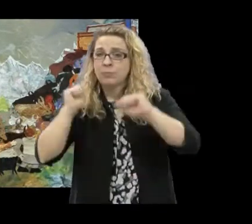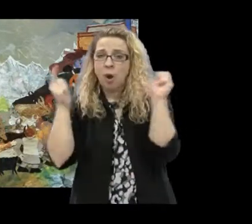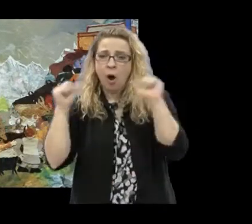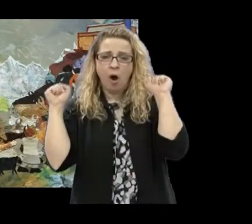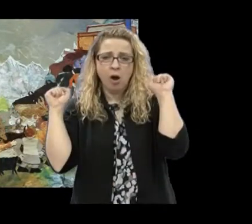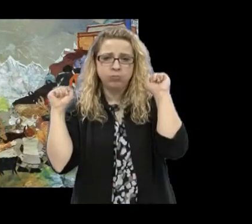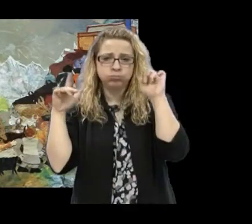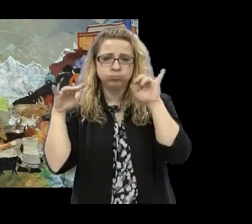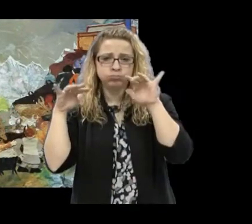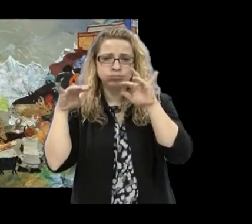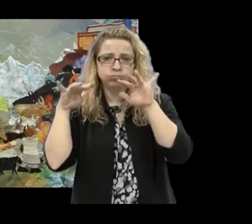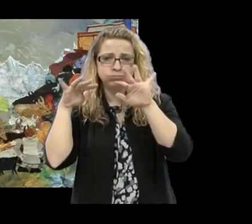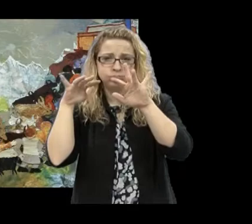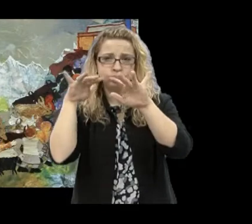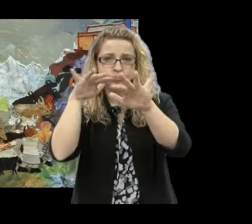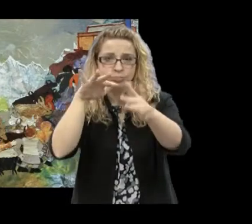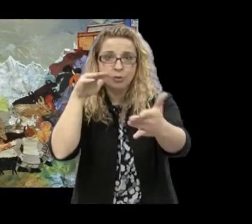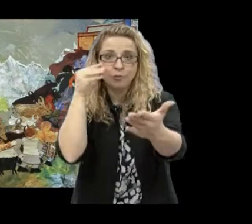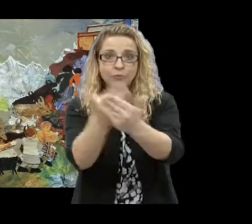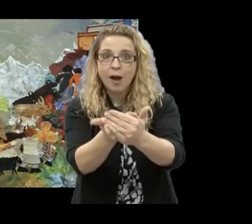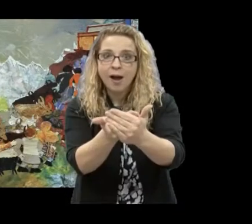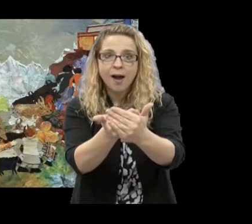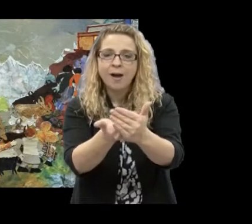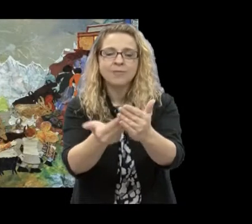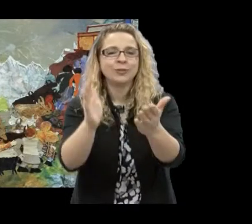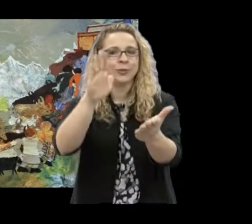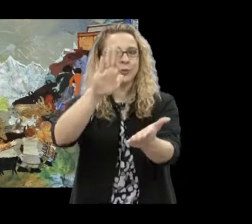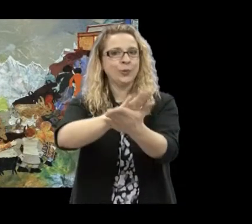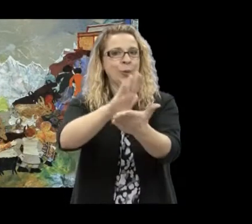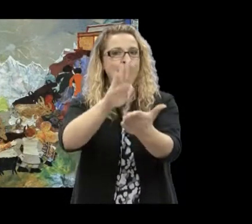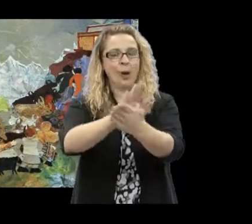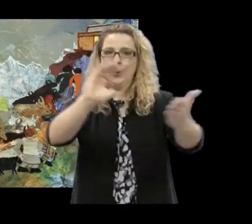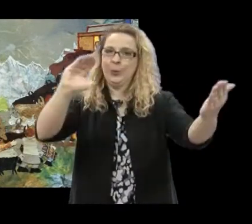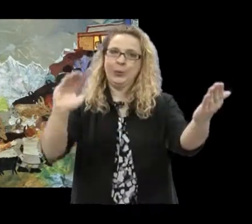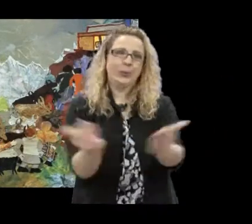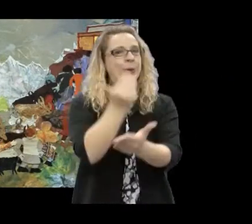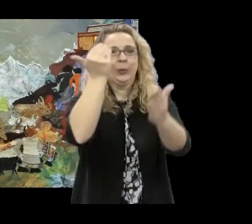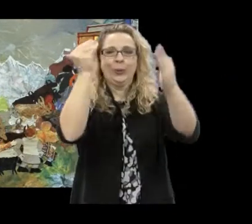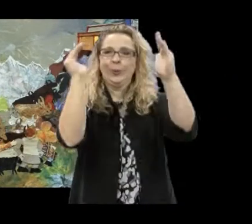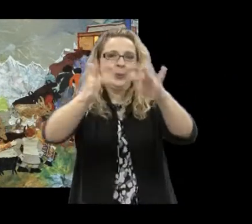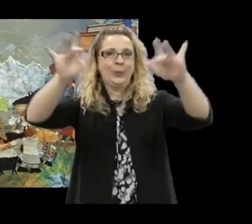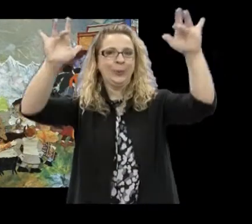and the sheep all marched together to our new school.